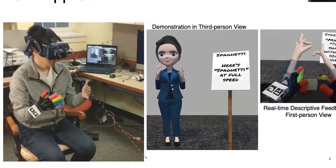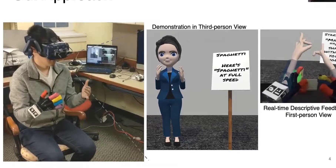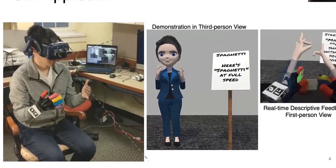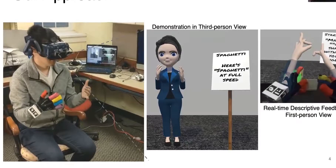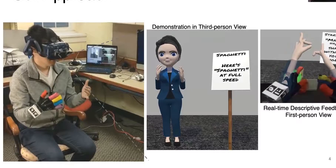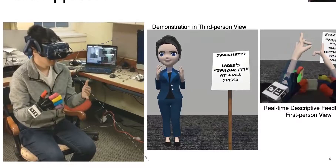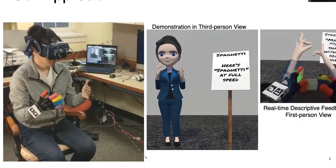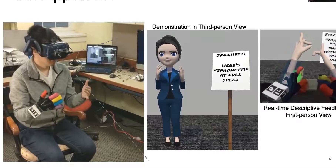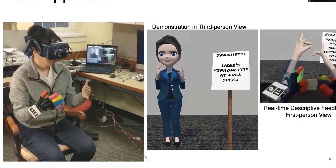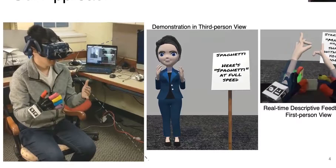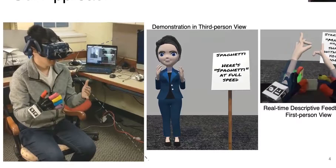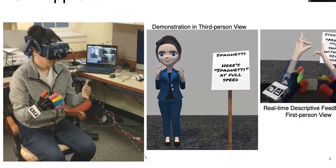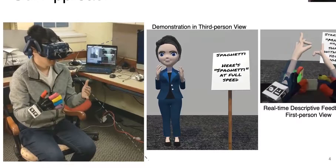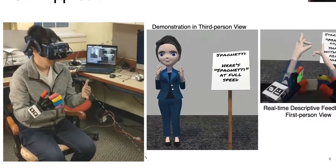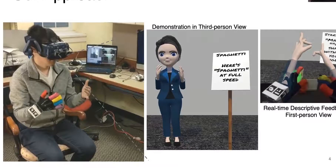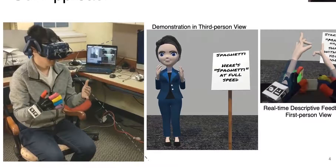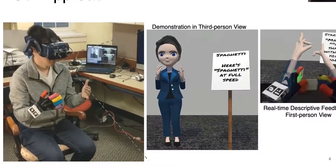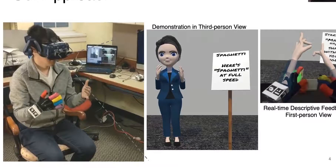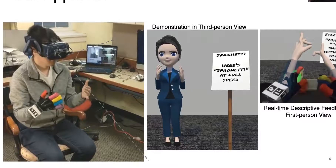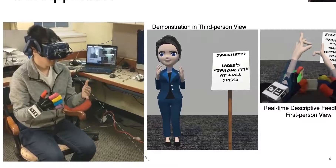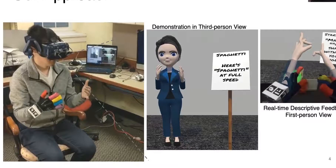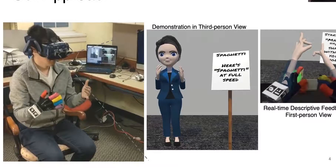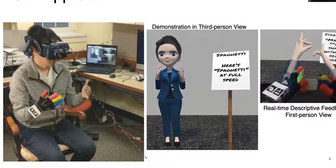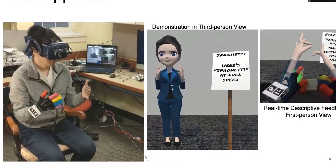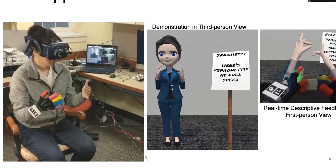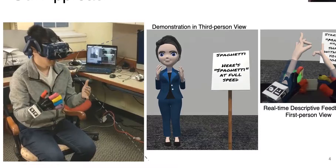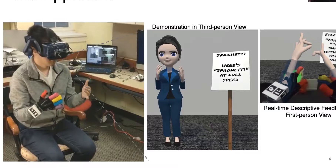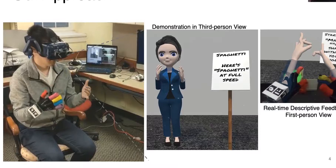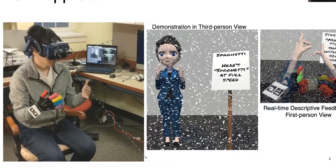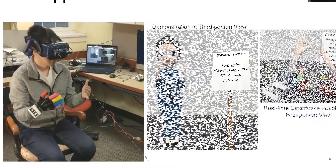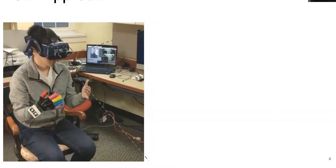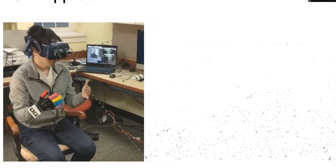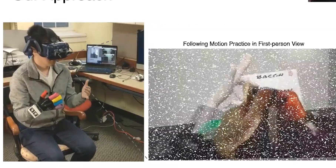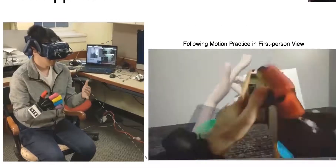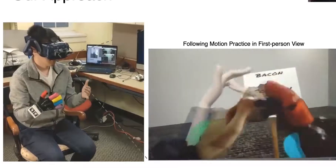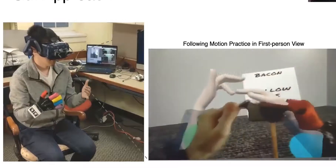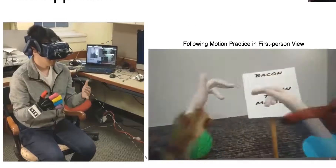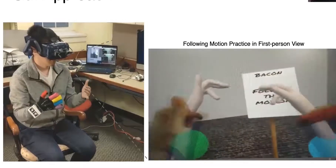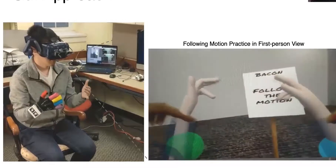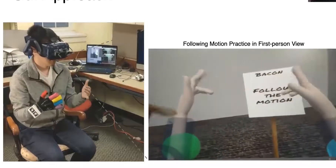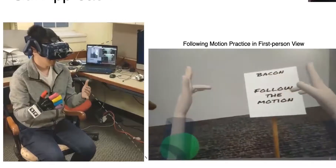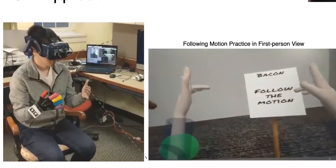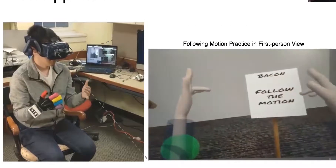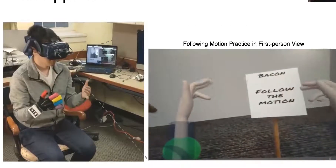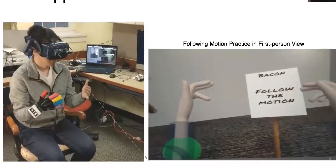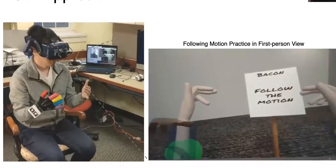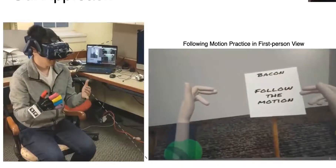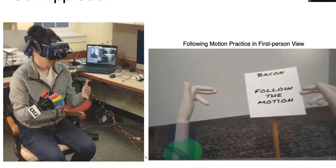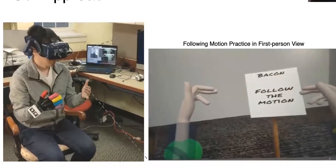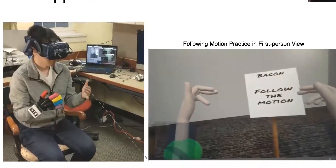the first-person view real-time descriptive feedback. And the learner could also practice the motion while perceiving